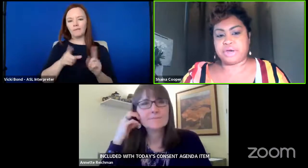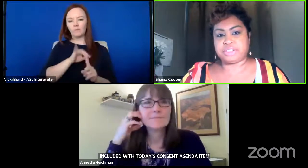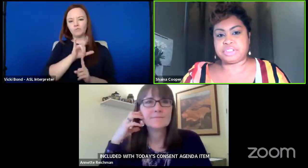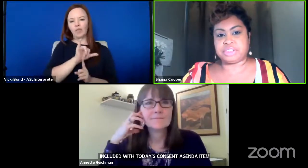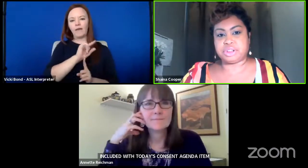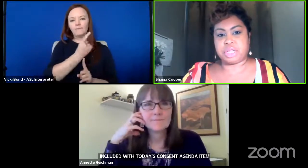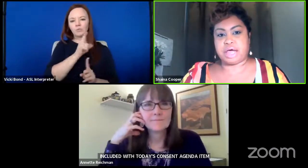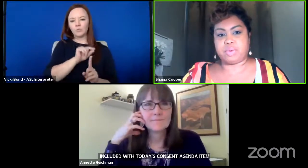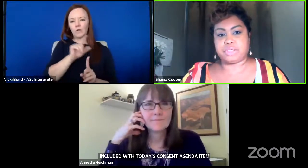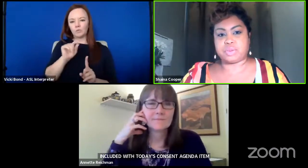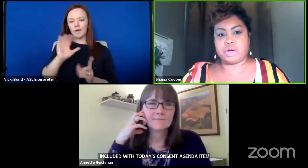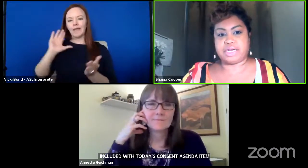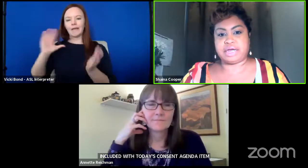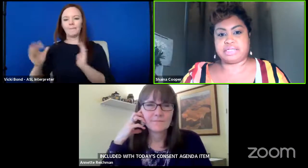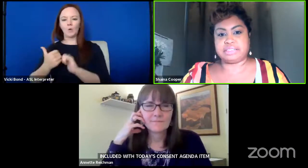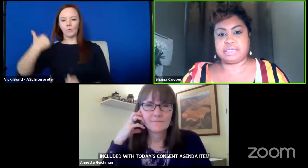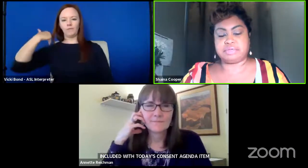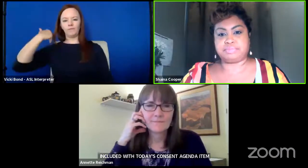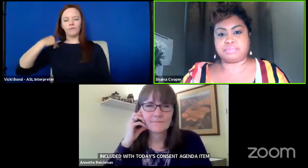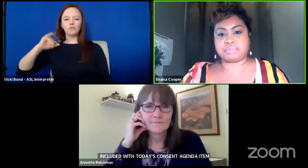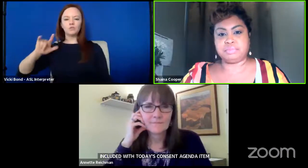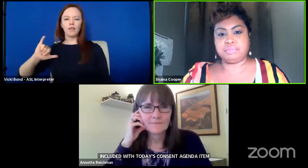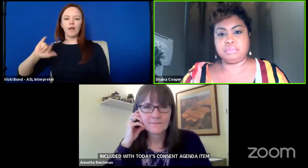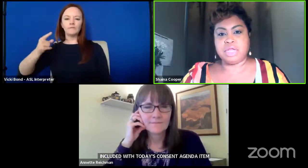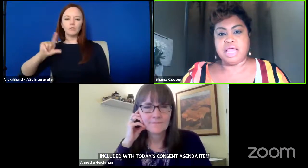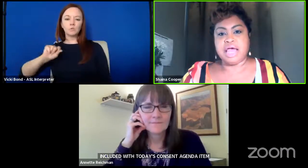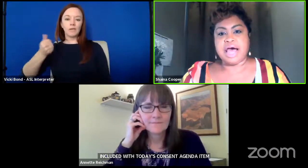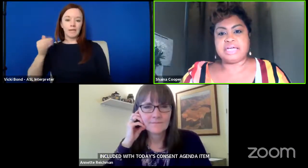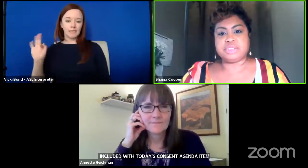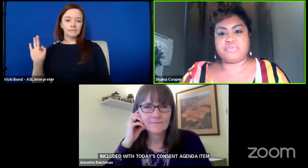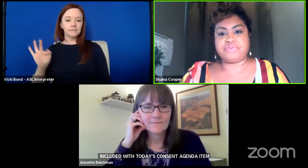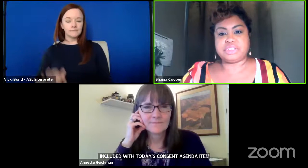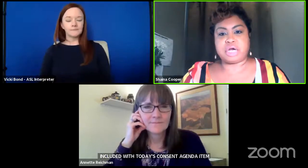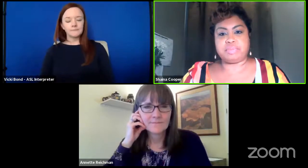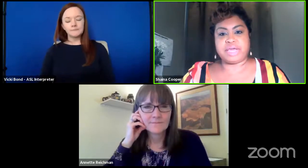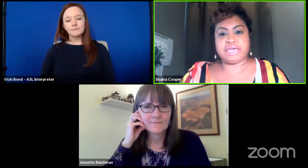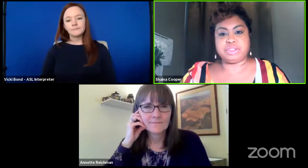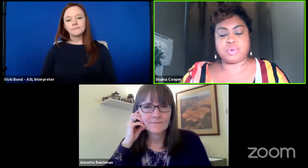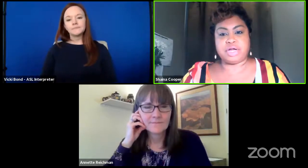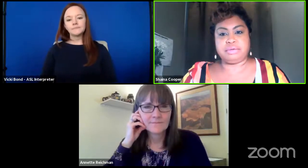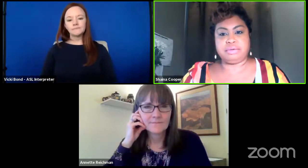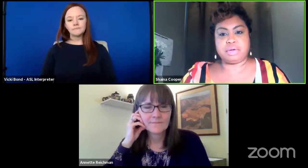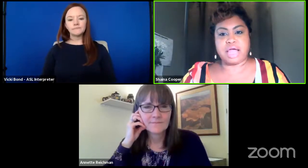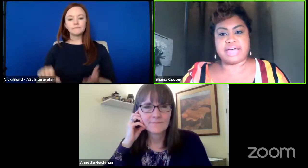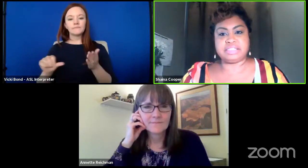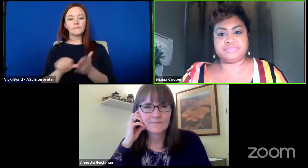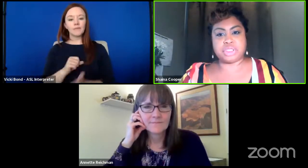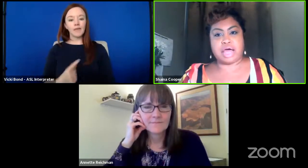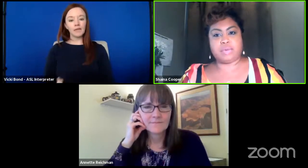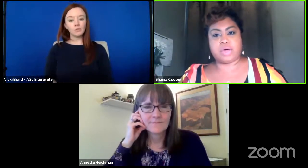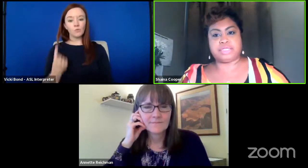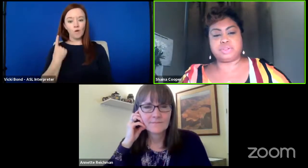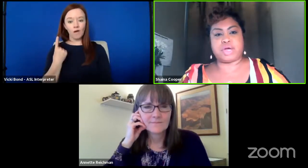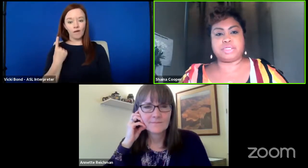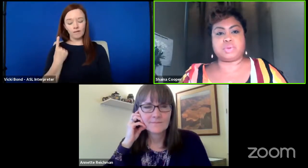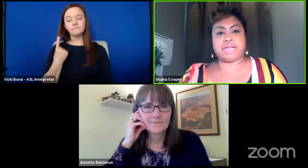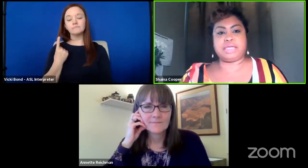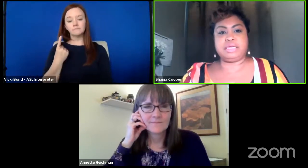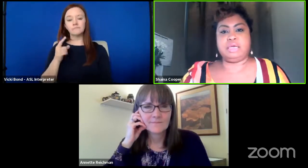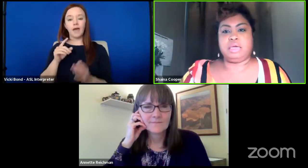2020 in comparison to July 1, 2019. As referenced on page 1, as of July